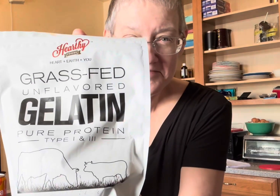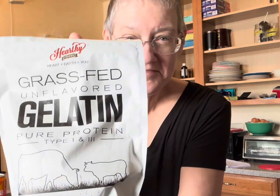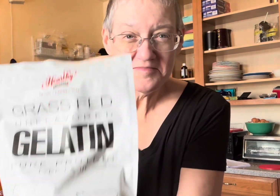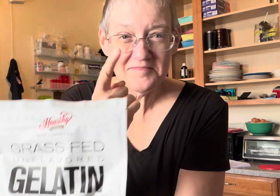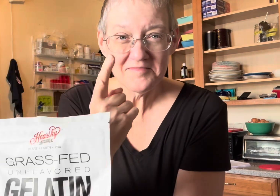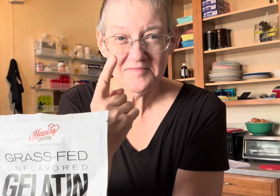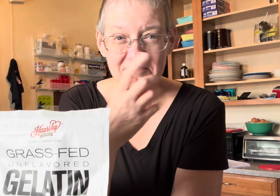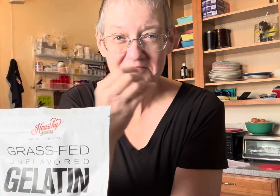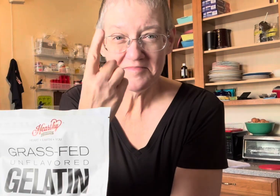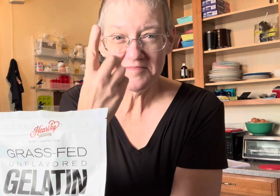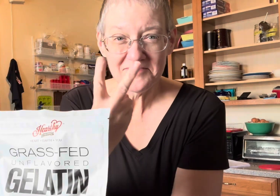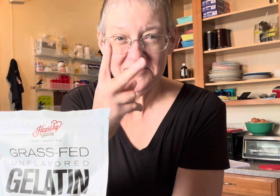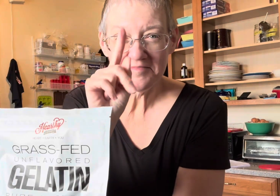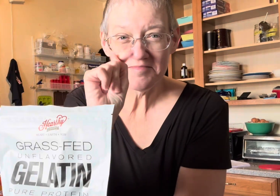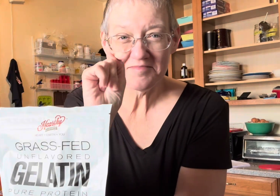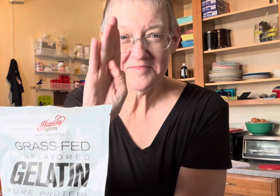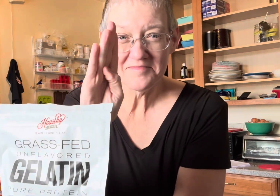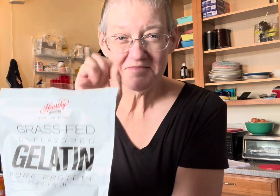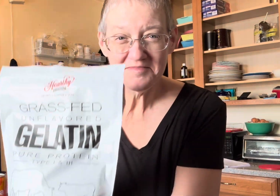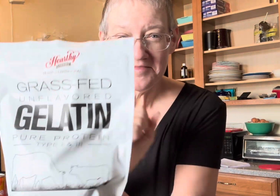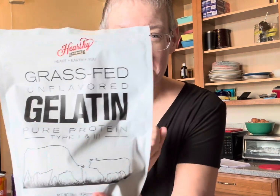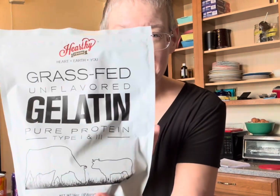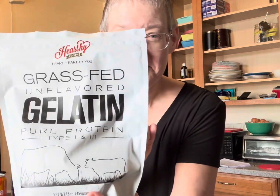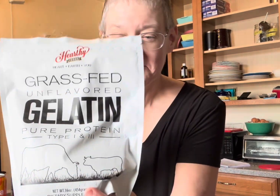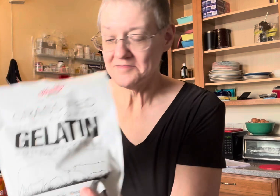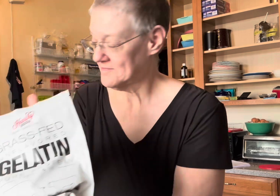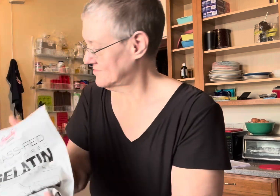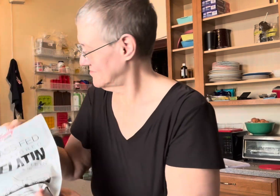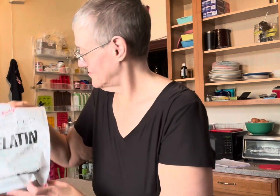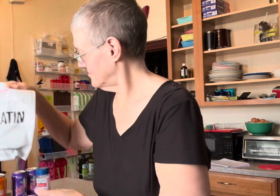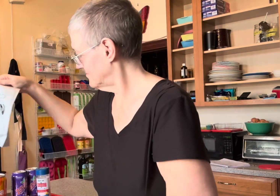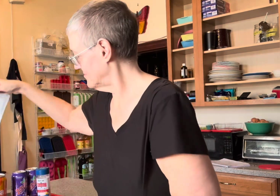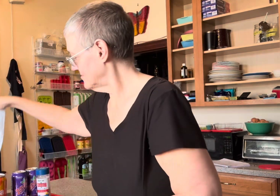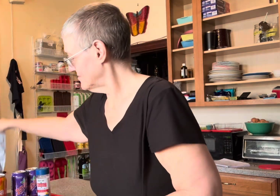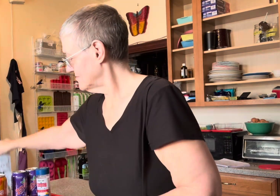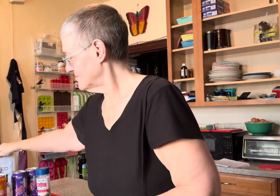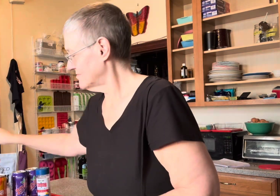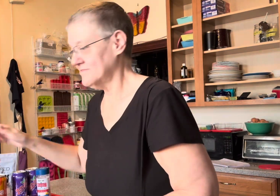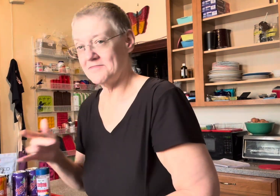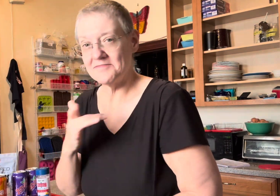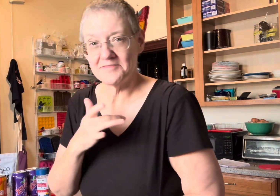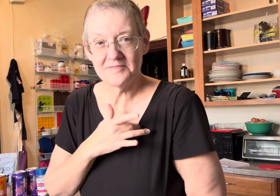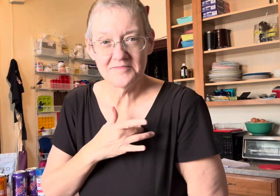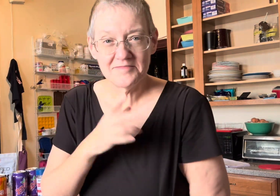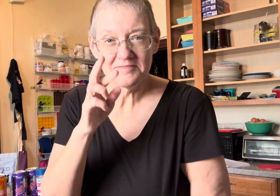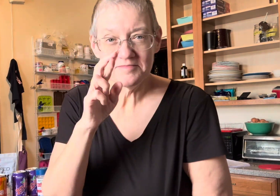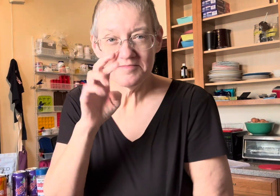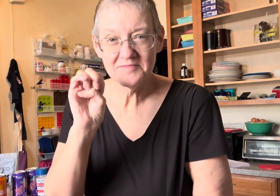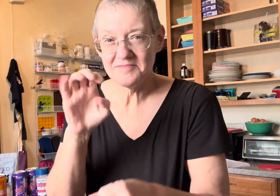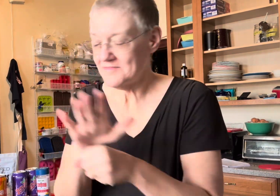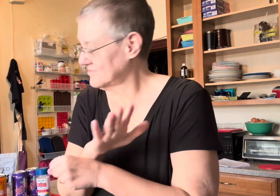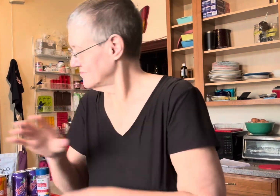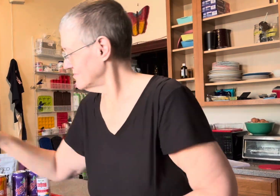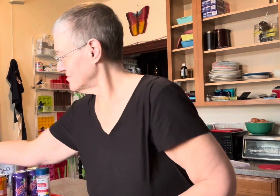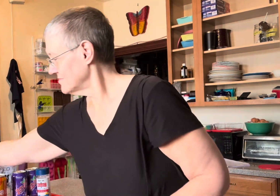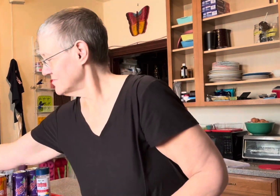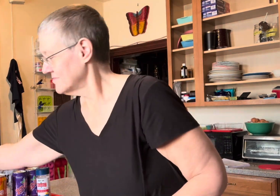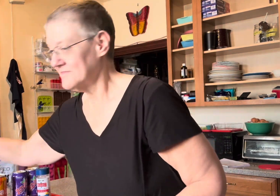1.5 tablespoons of gelatin. This is a good brand, and I tend to refill